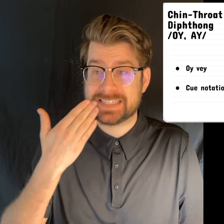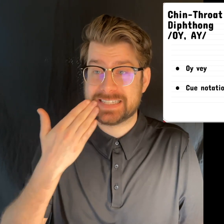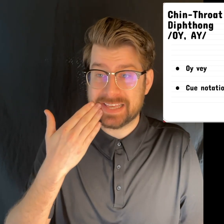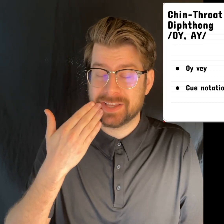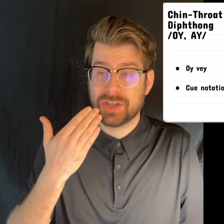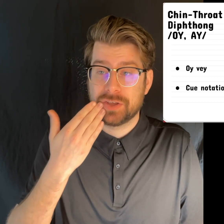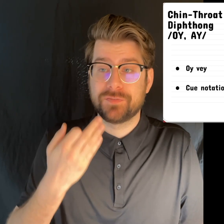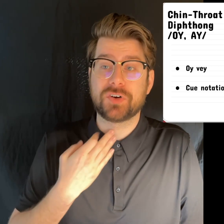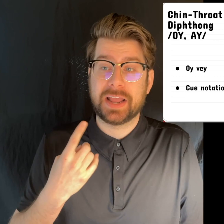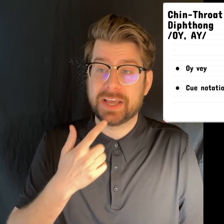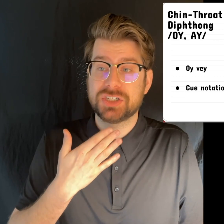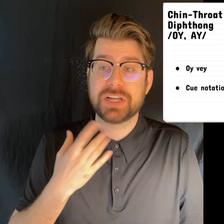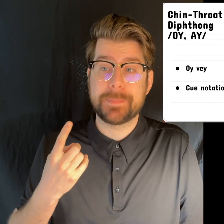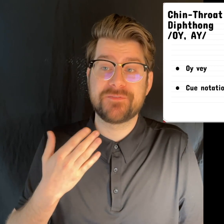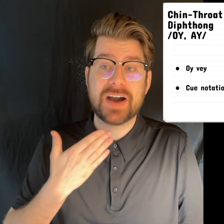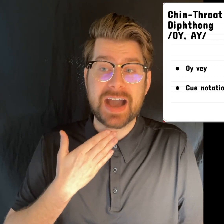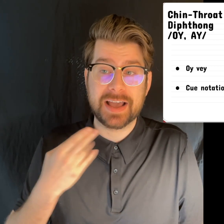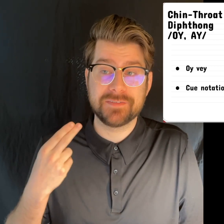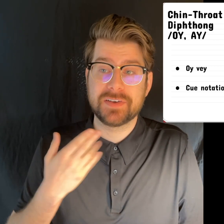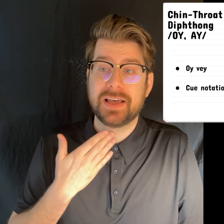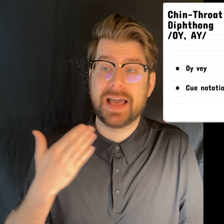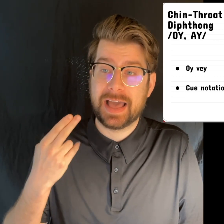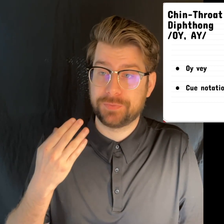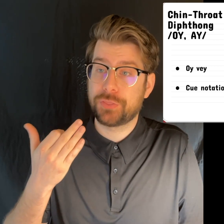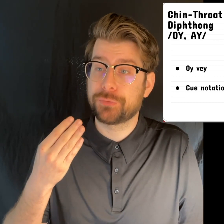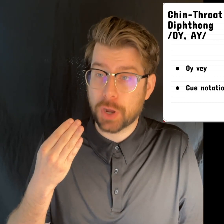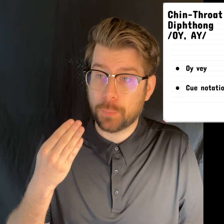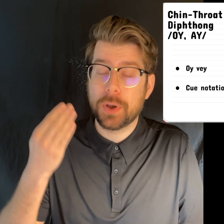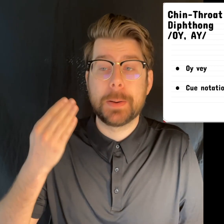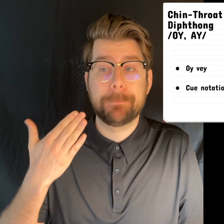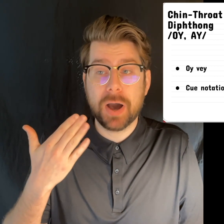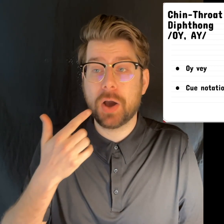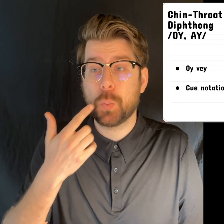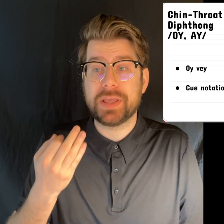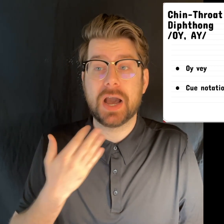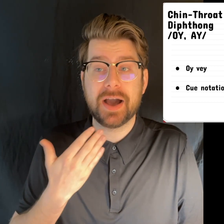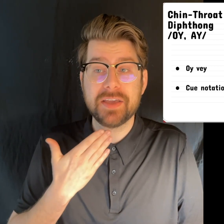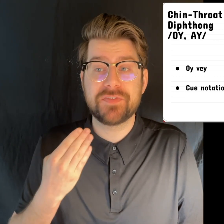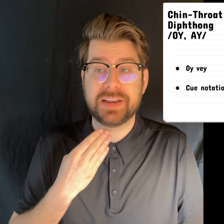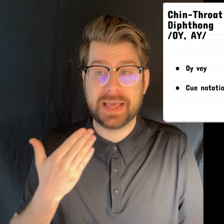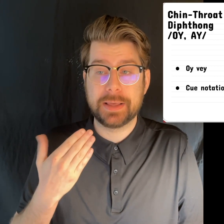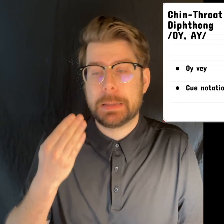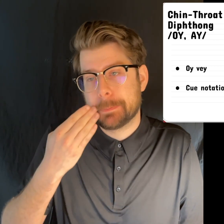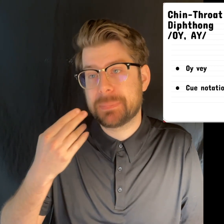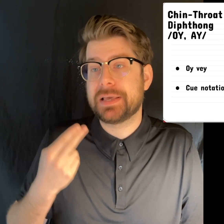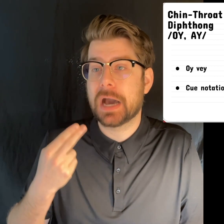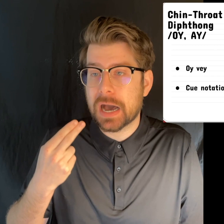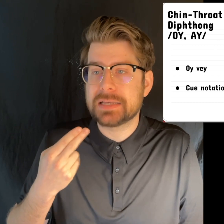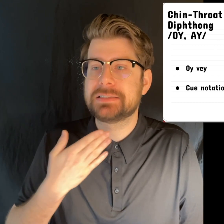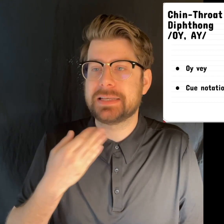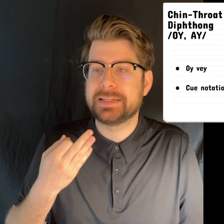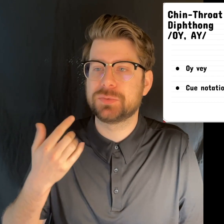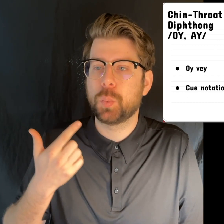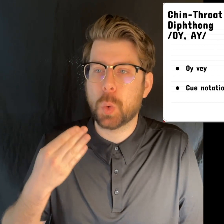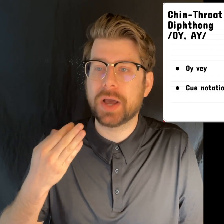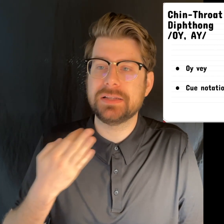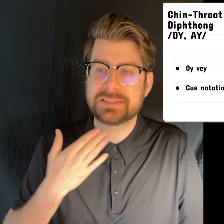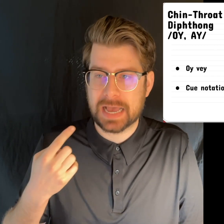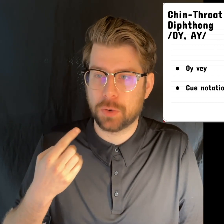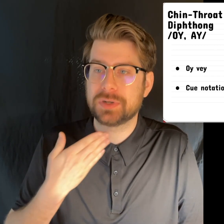5T for hand shape 5 at the throat. But we hyphen it because it's one sound.